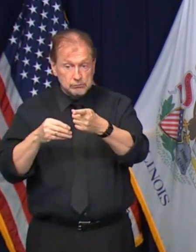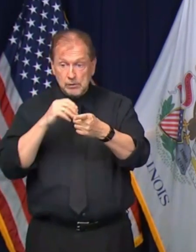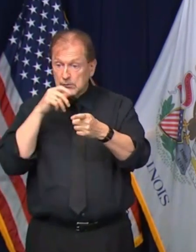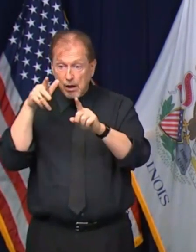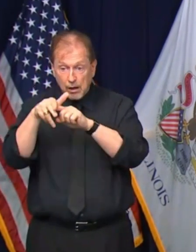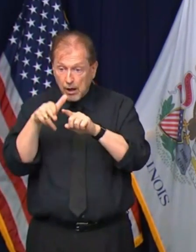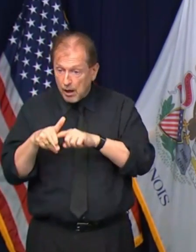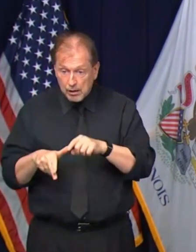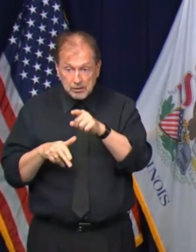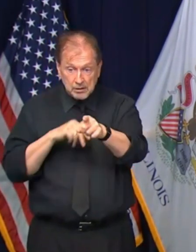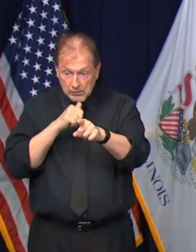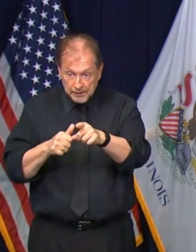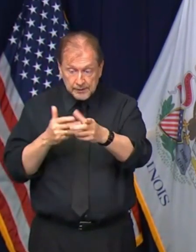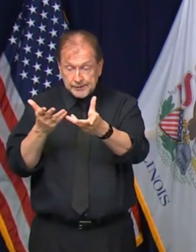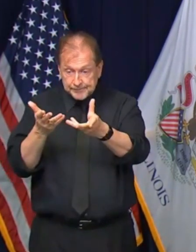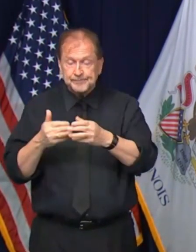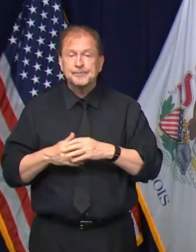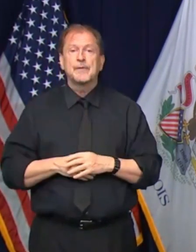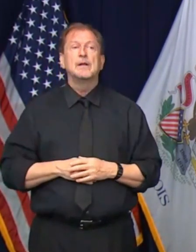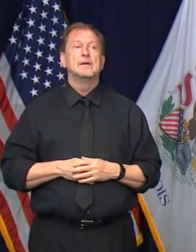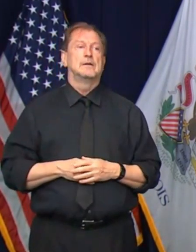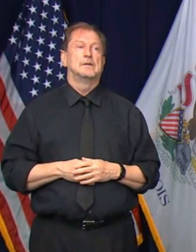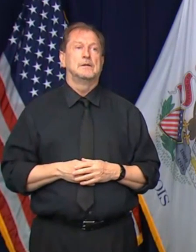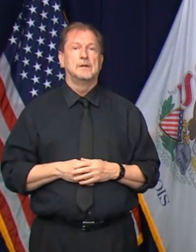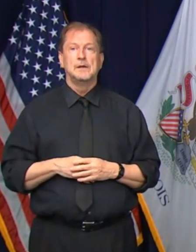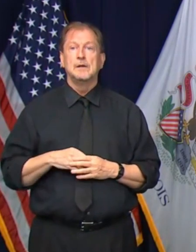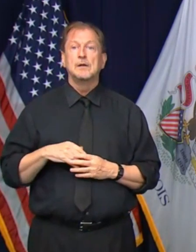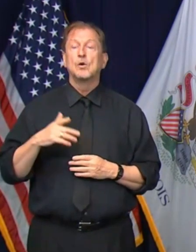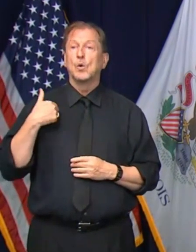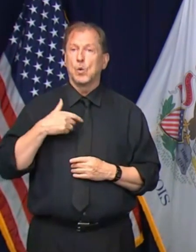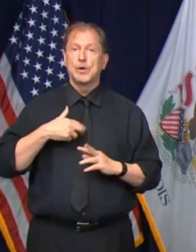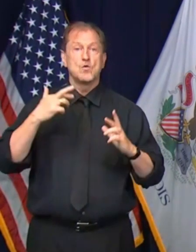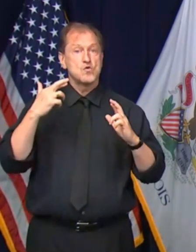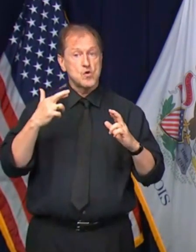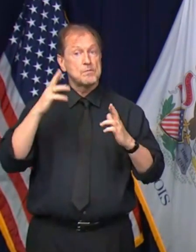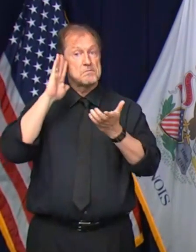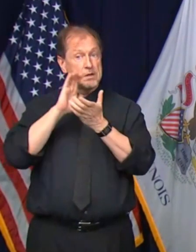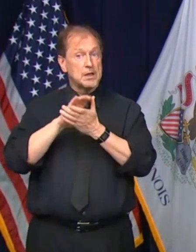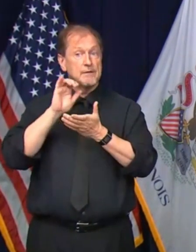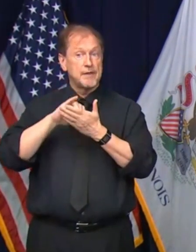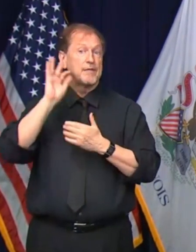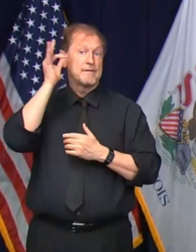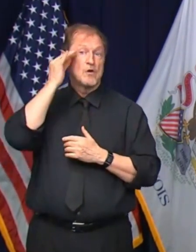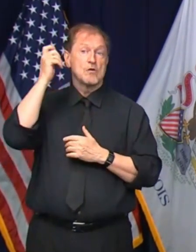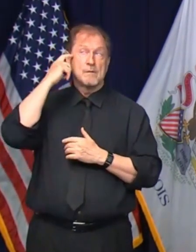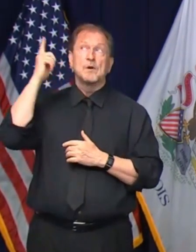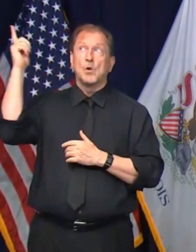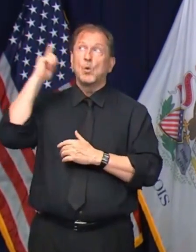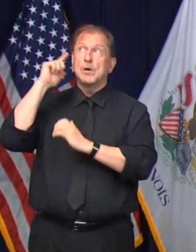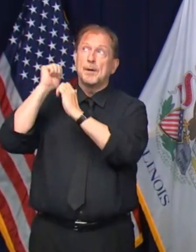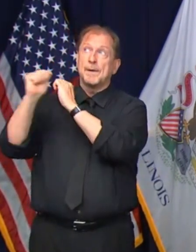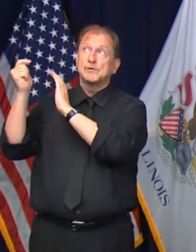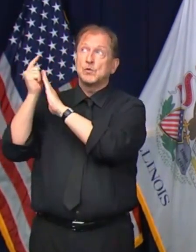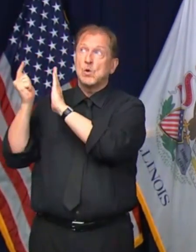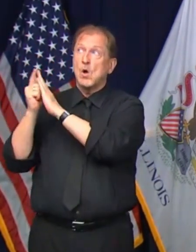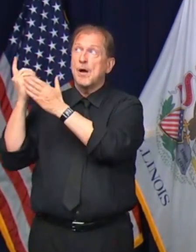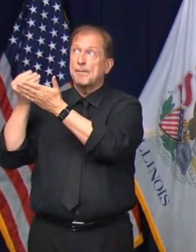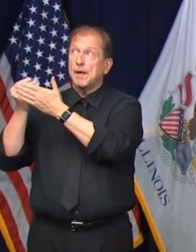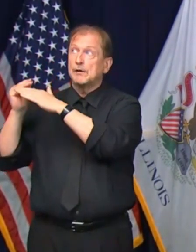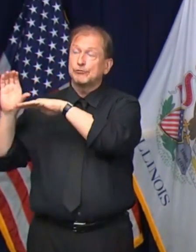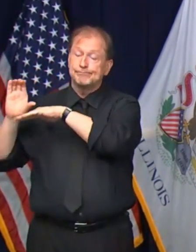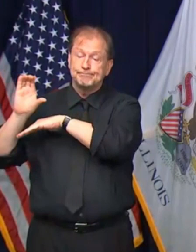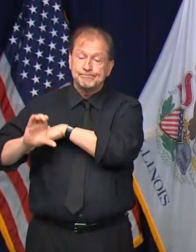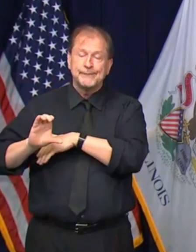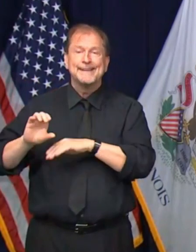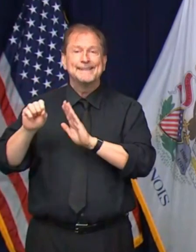a common belief and hope, I guess, that the federal government will in fact offer support to state and local governments